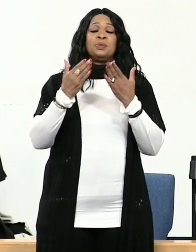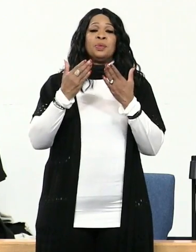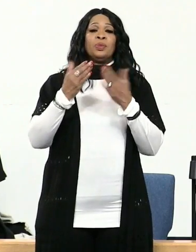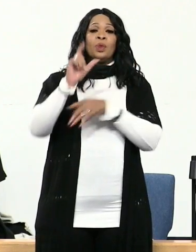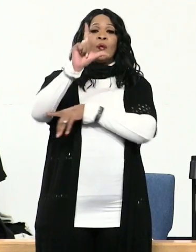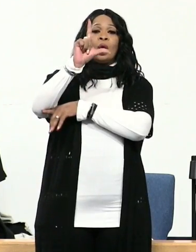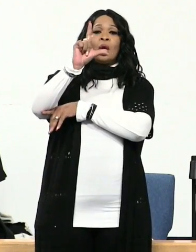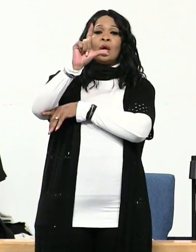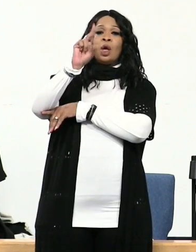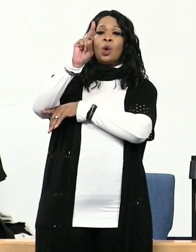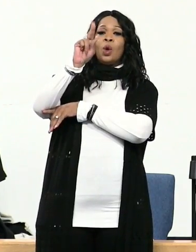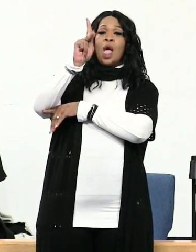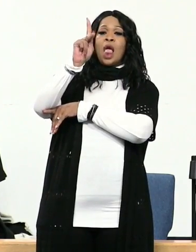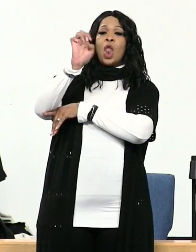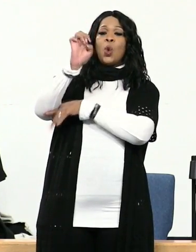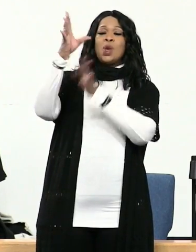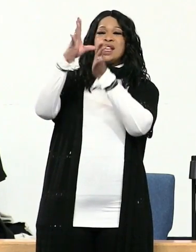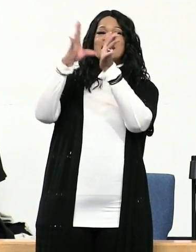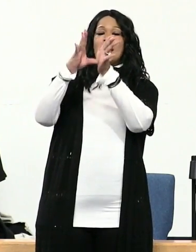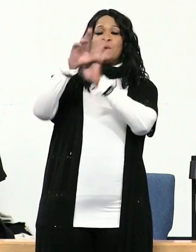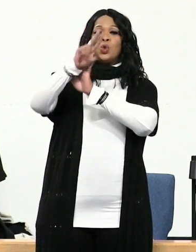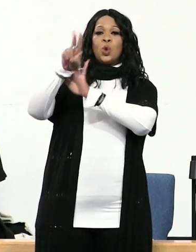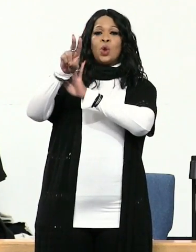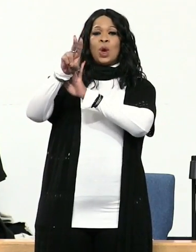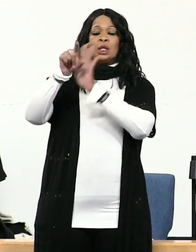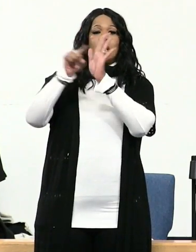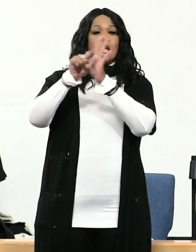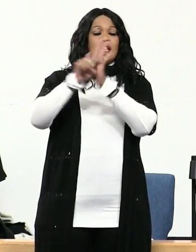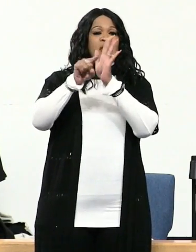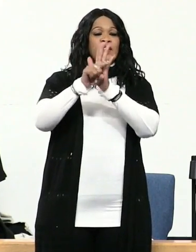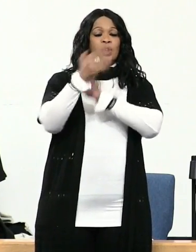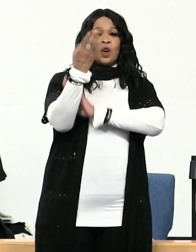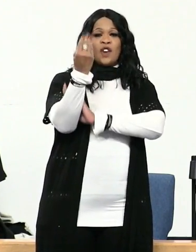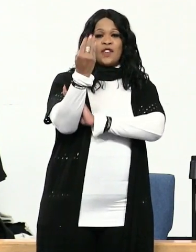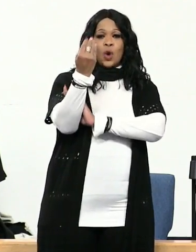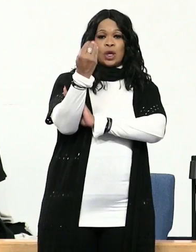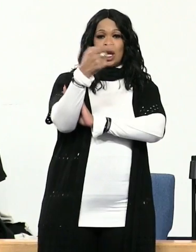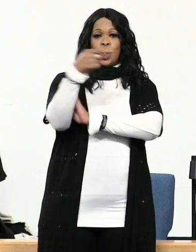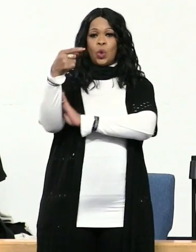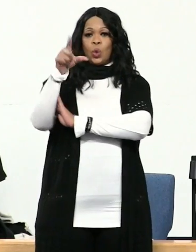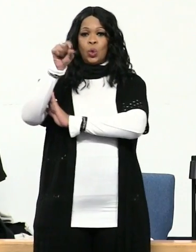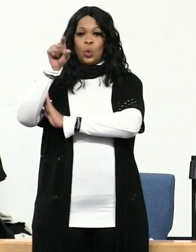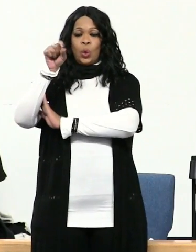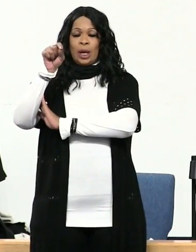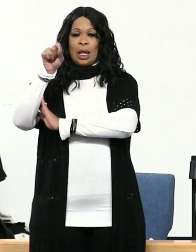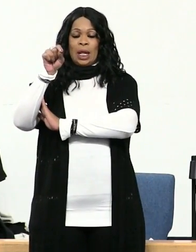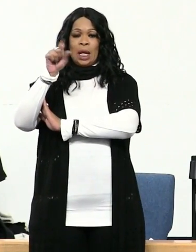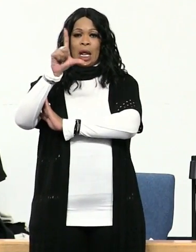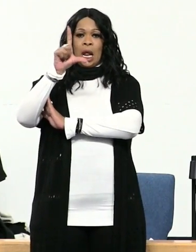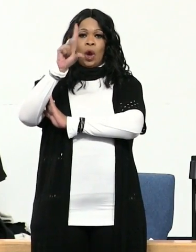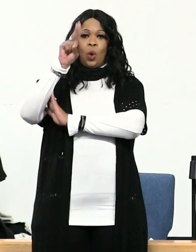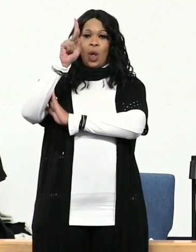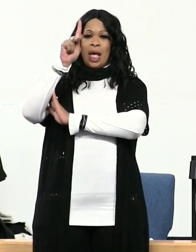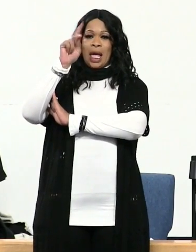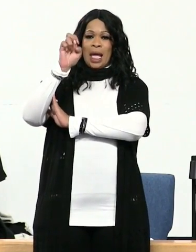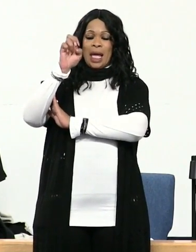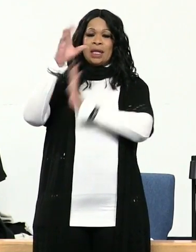Luke chapter 22, and we're going to read verses 14 through 20. Luke